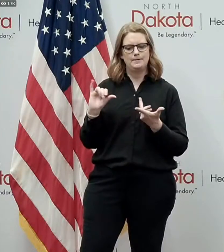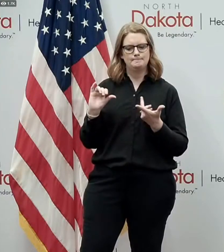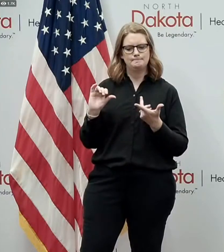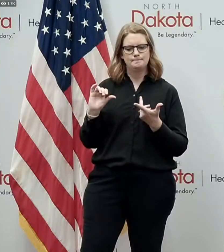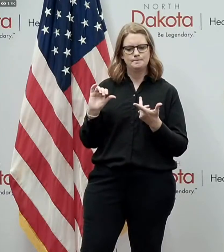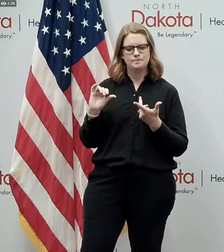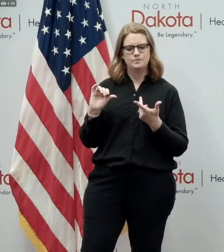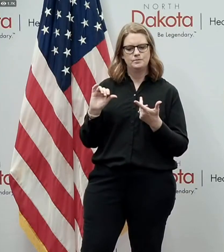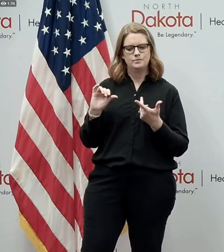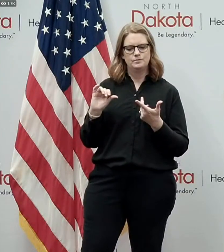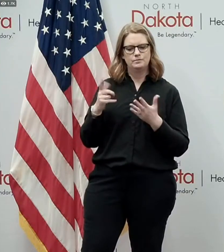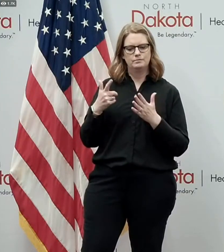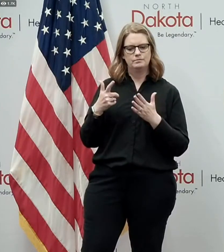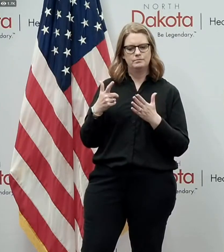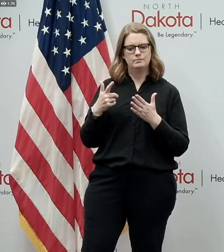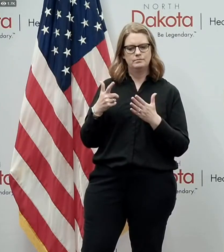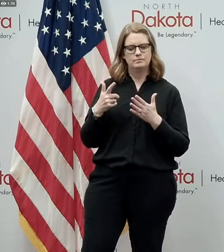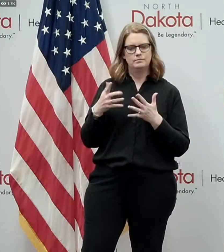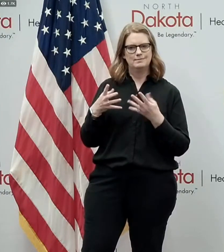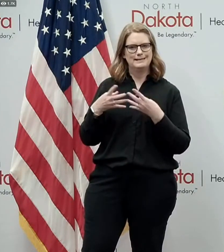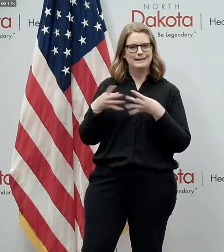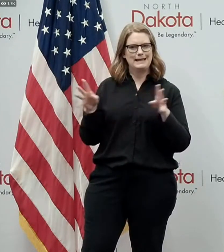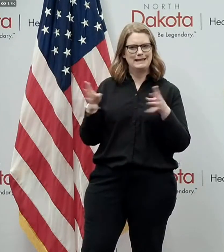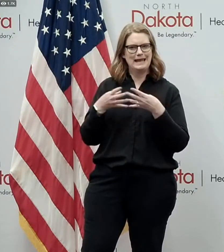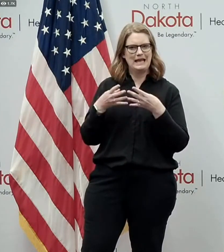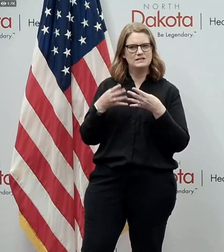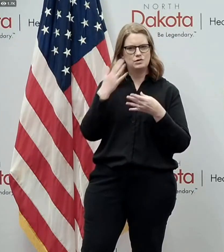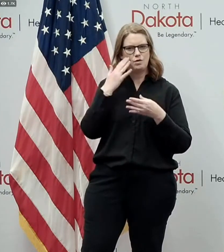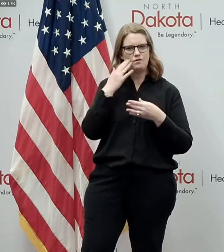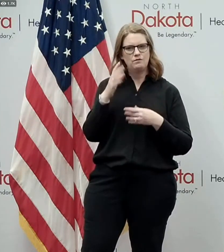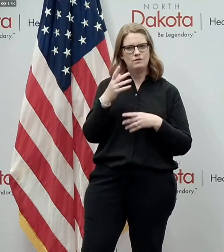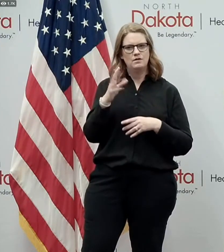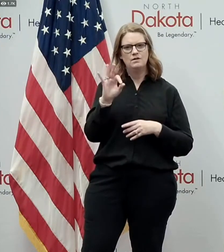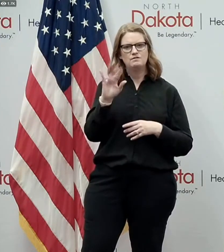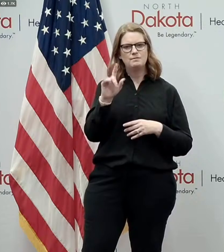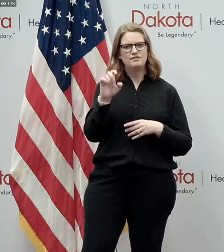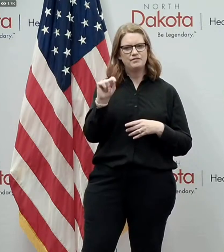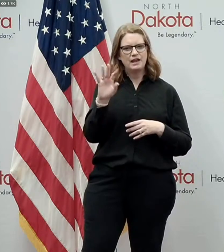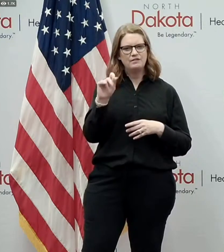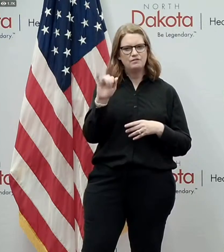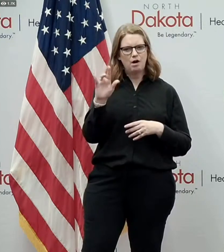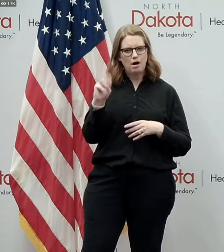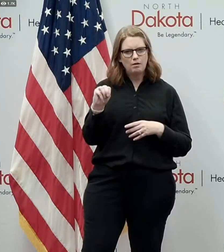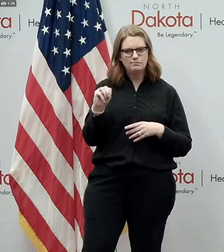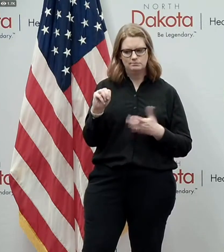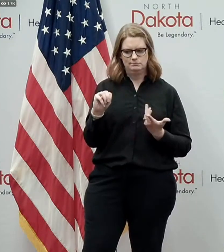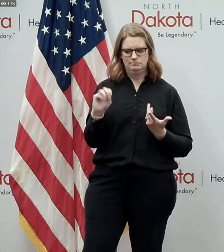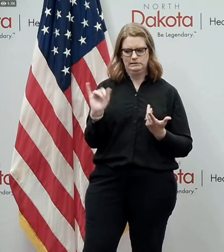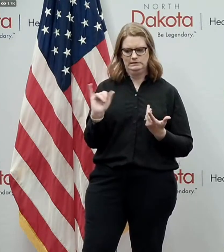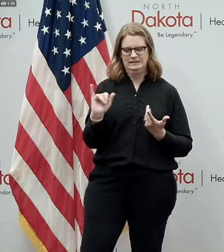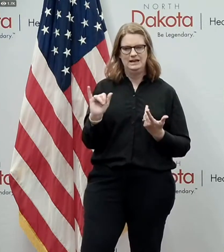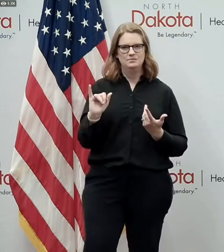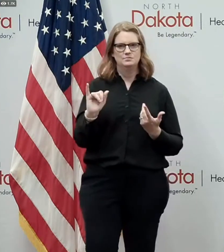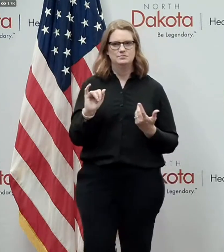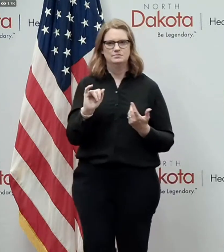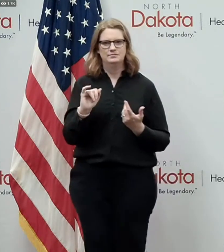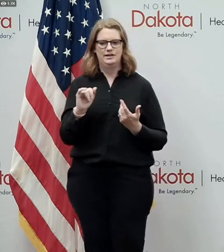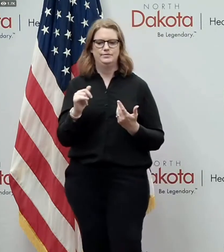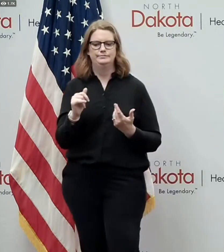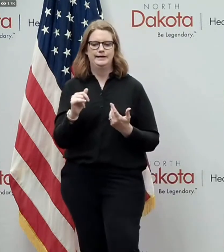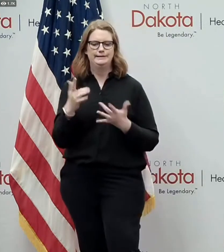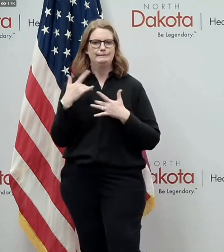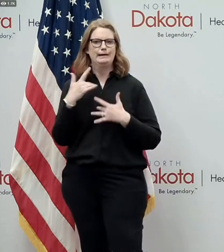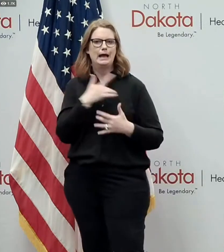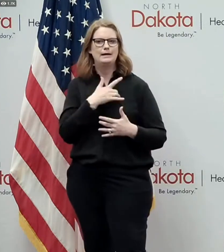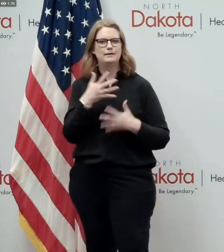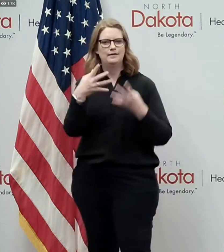the same gates that you would have got at Fleet Farm or whatever. It was the same brand, actually same brand of